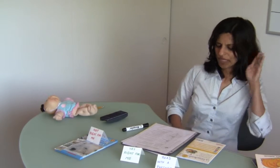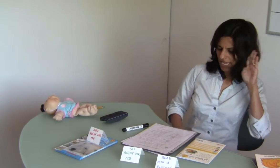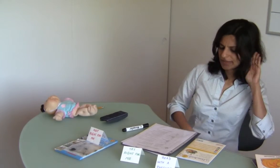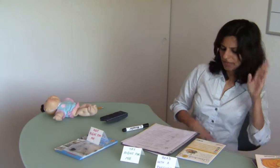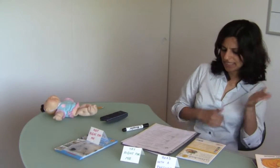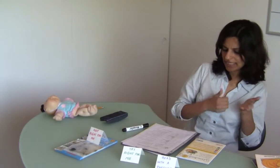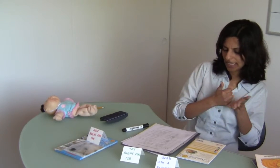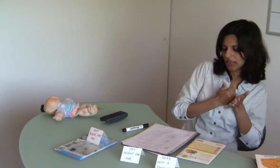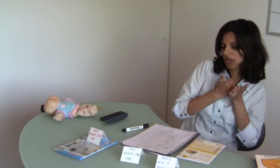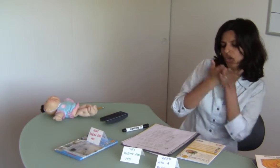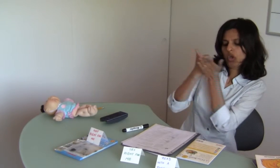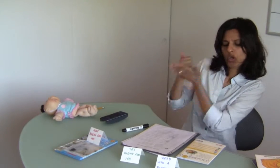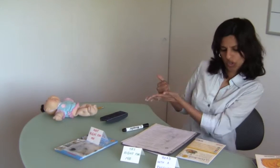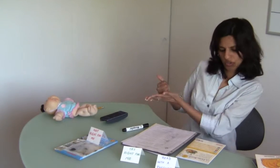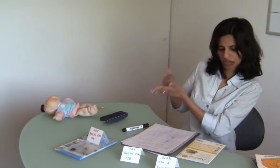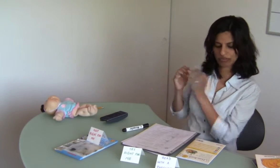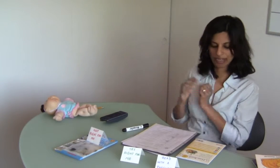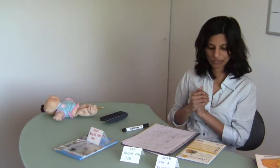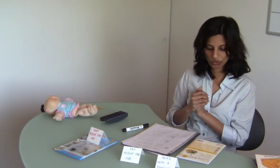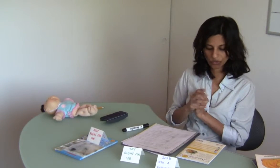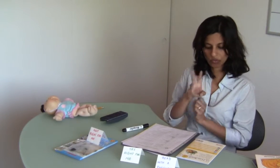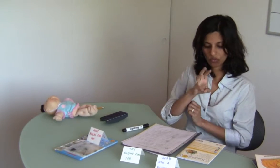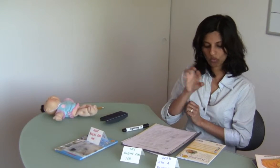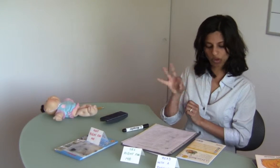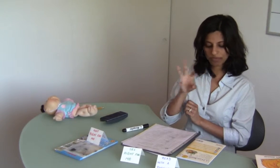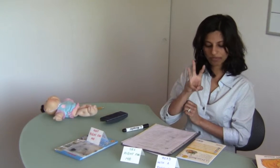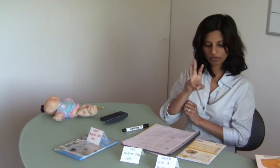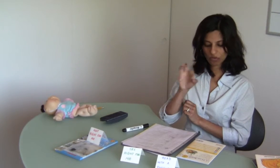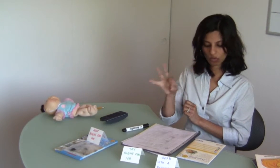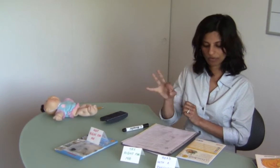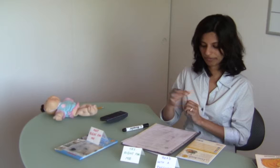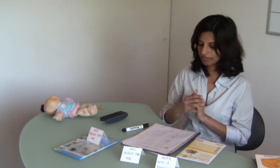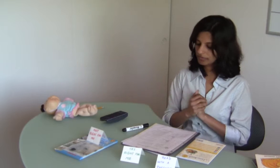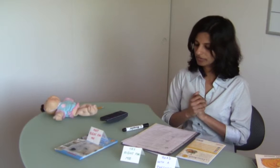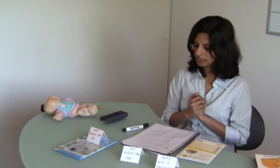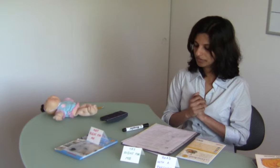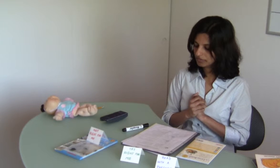it's Biscuit to the rescue. Woof, woof.